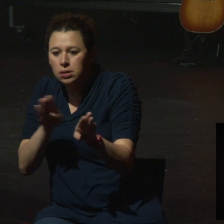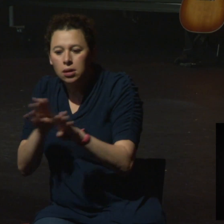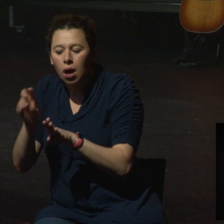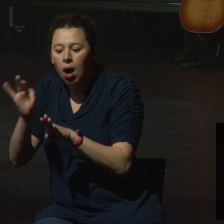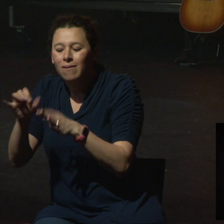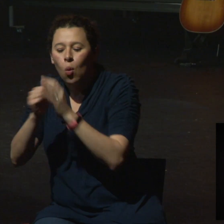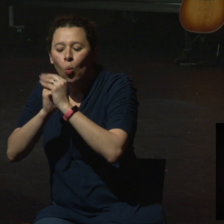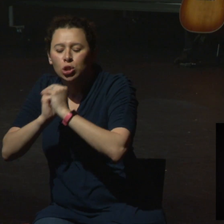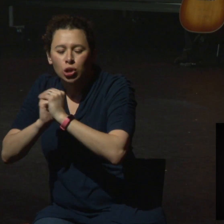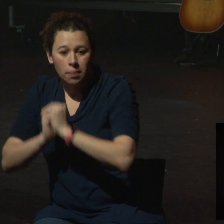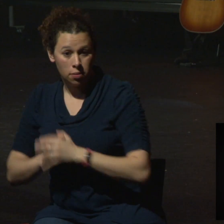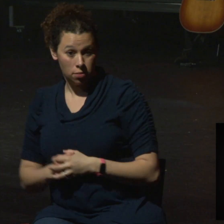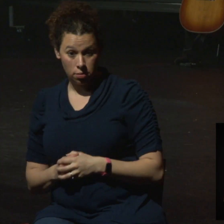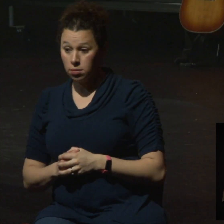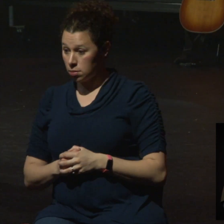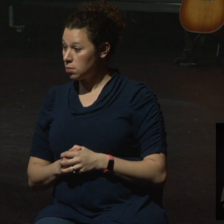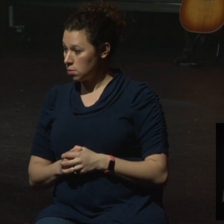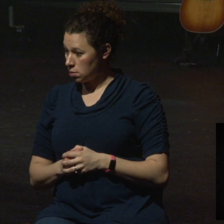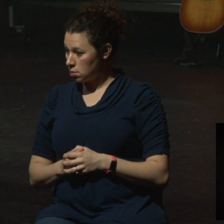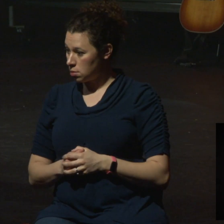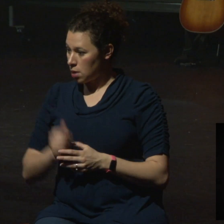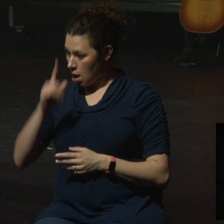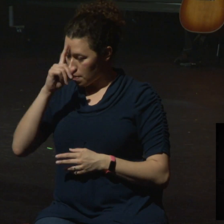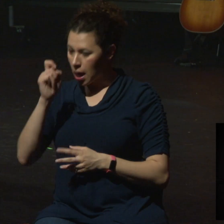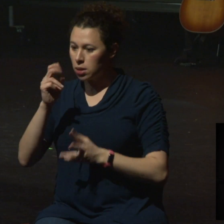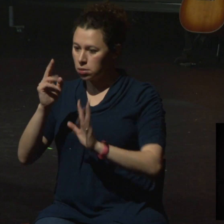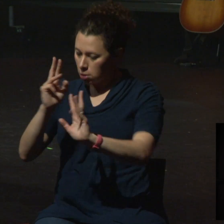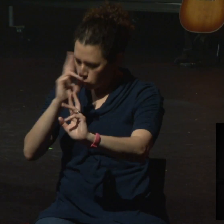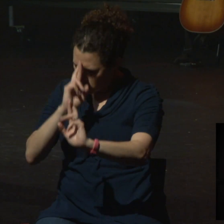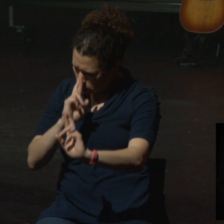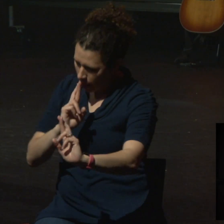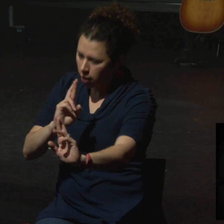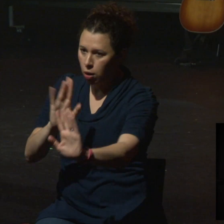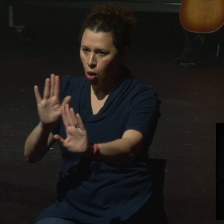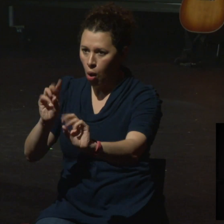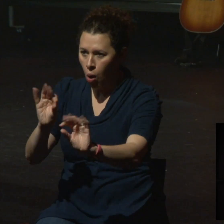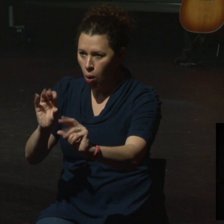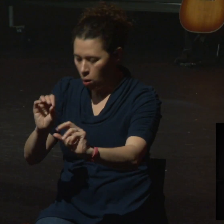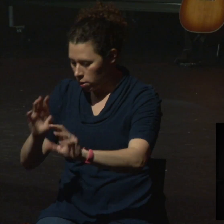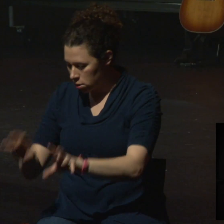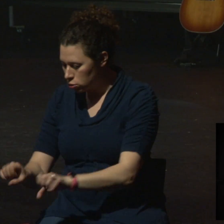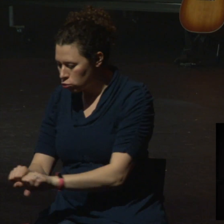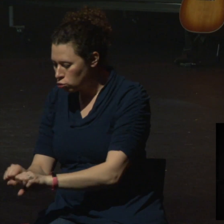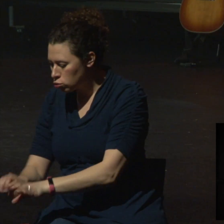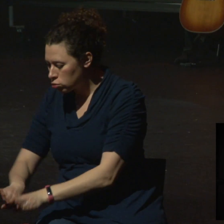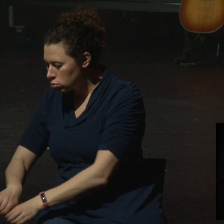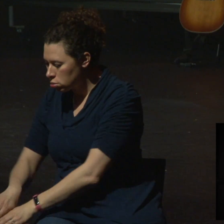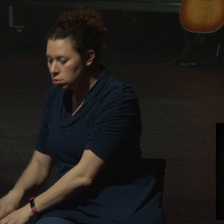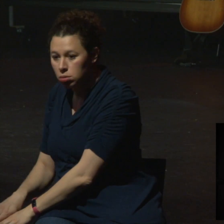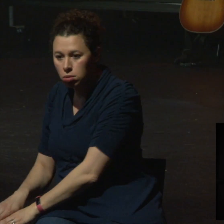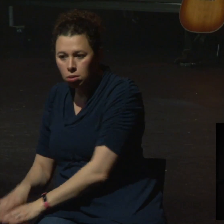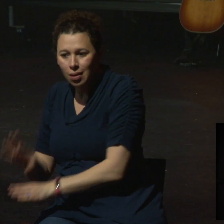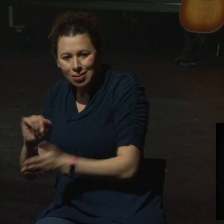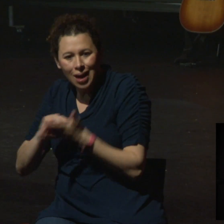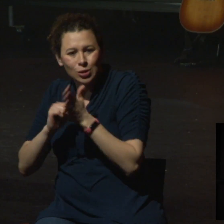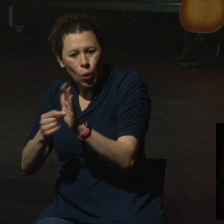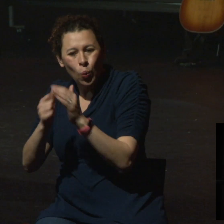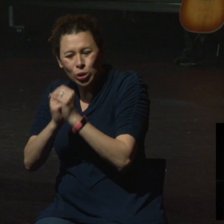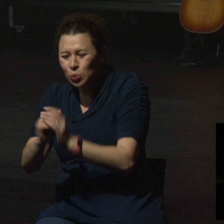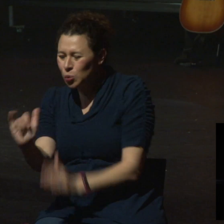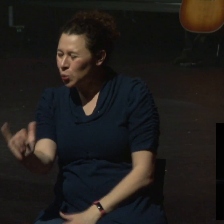an act of worship. There was a reverence and there was a respect for God the Father. Worship